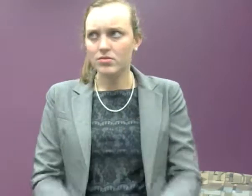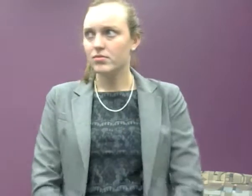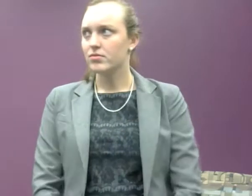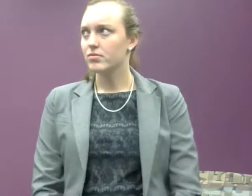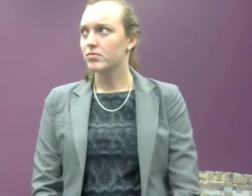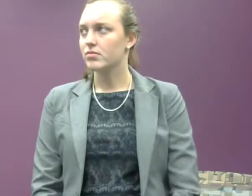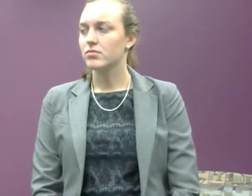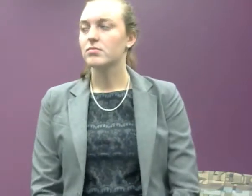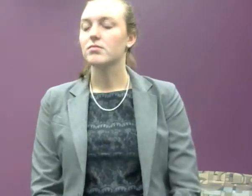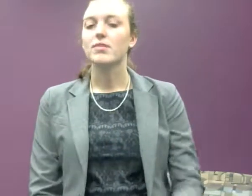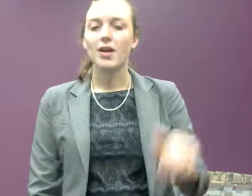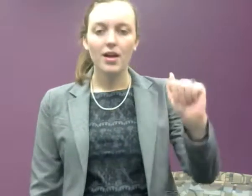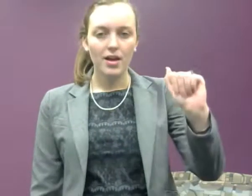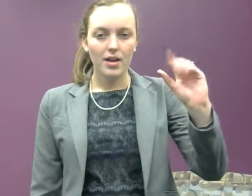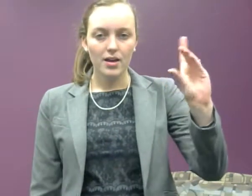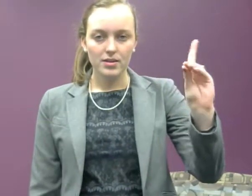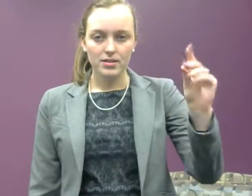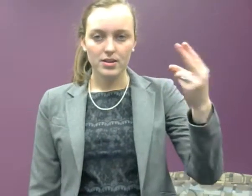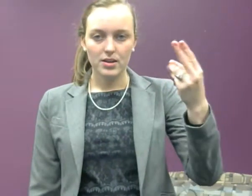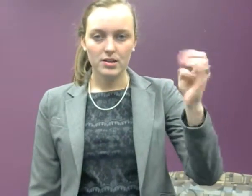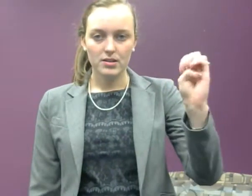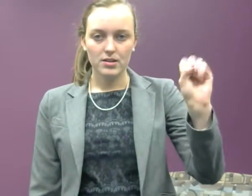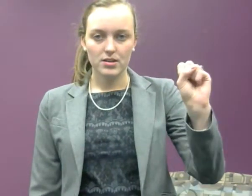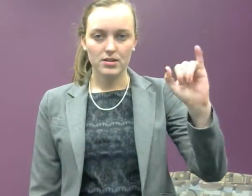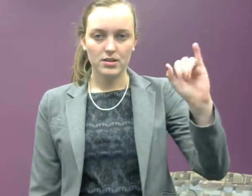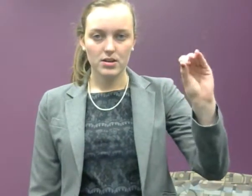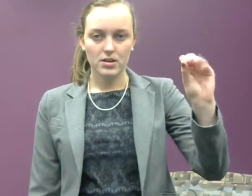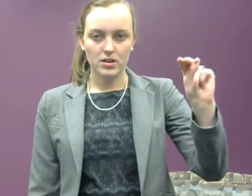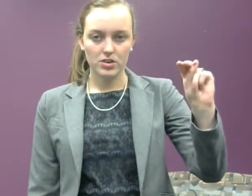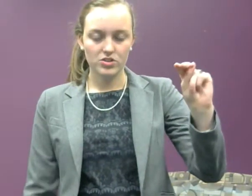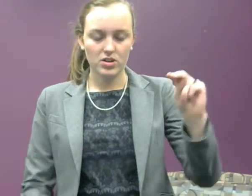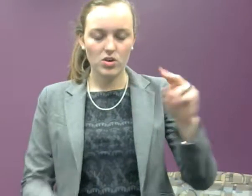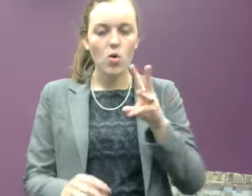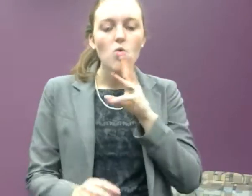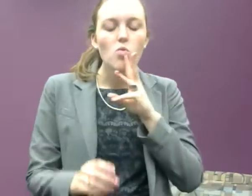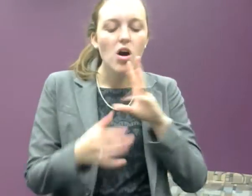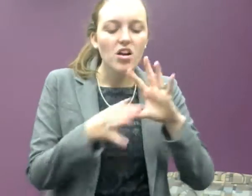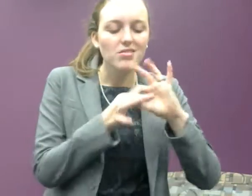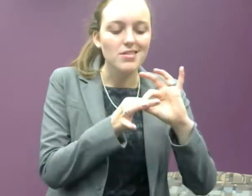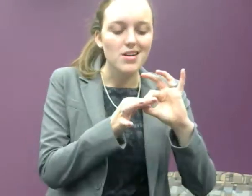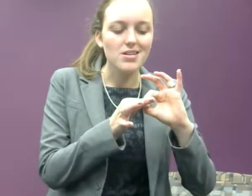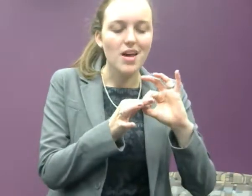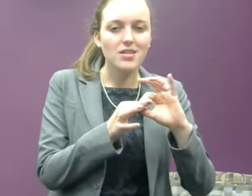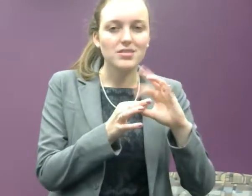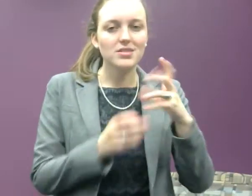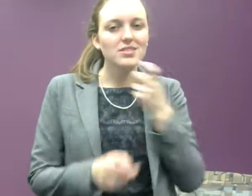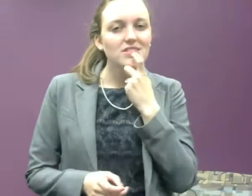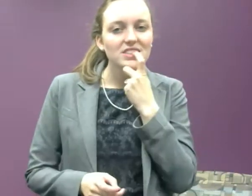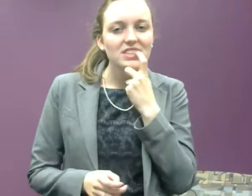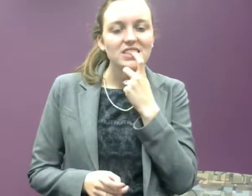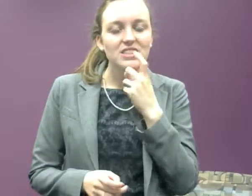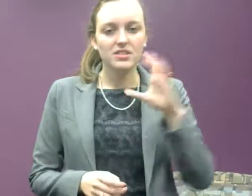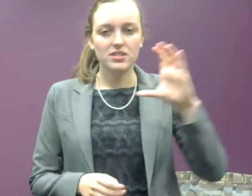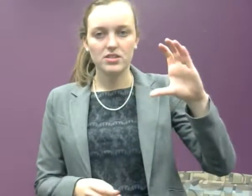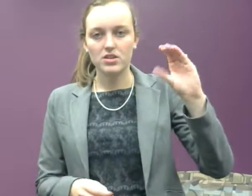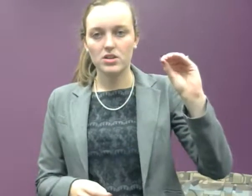Adhesion and cohesion. Cohesion, water holding on to, what is it, cohesion itself, adhesion holding on to the inside. And the